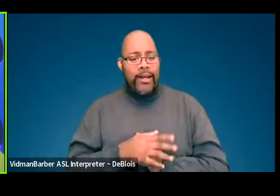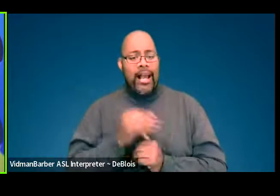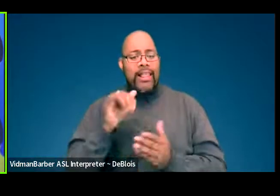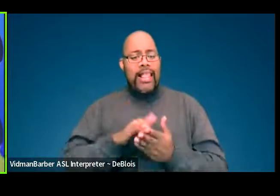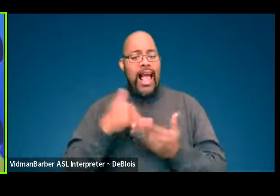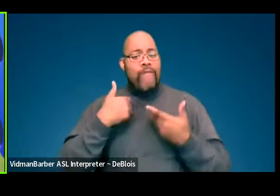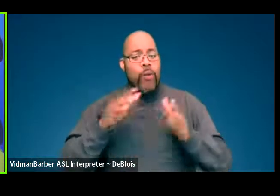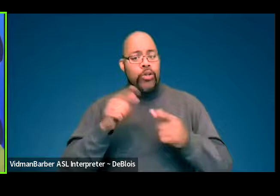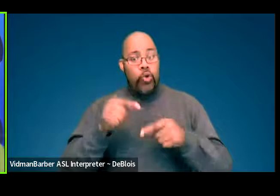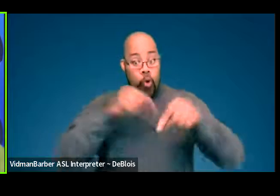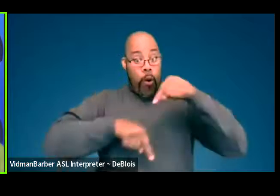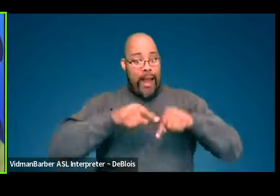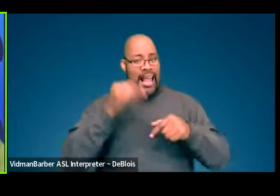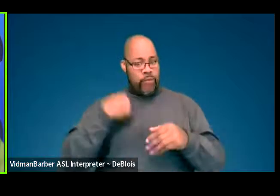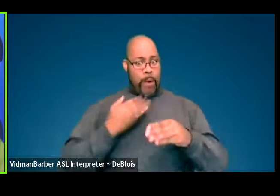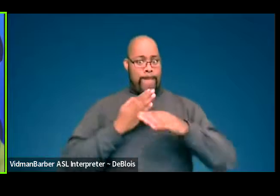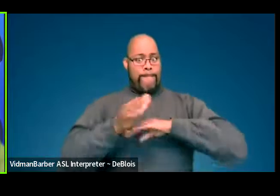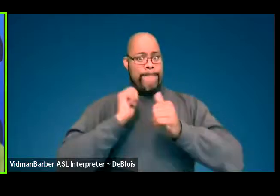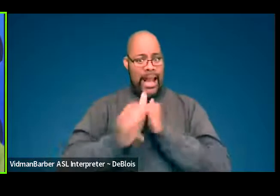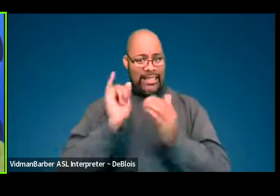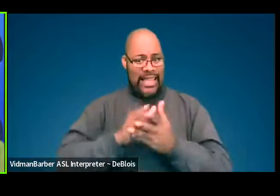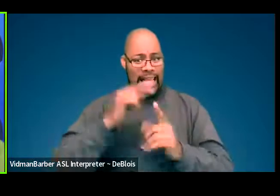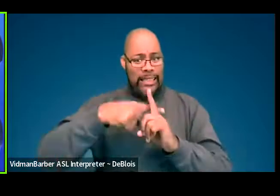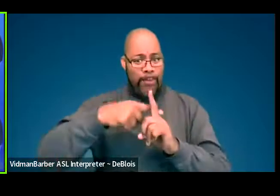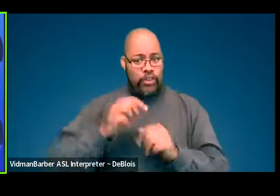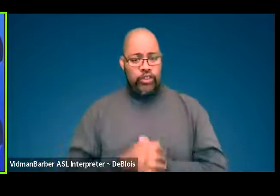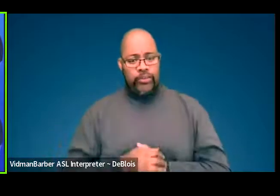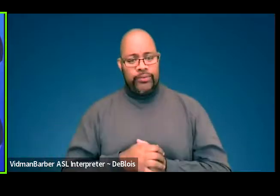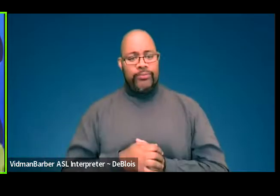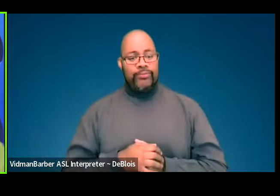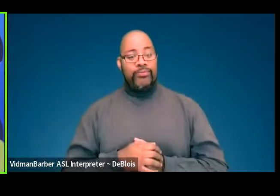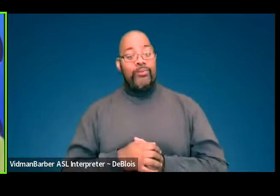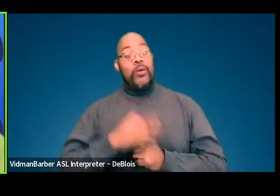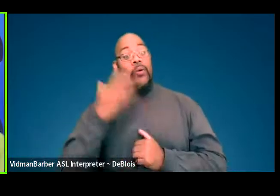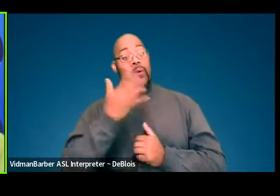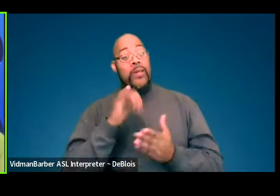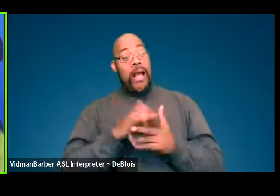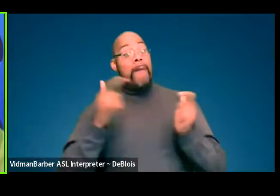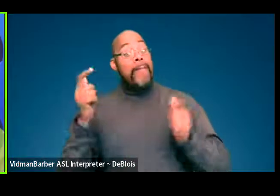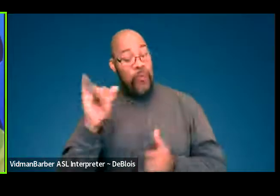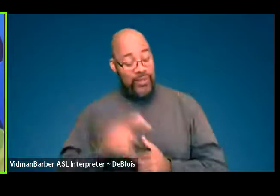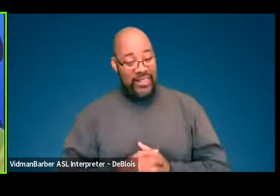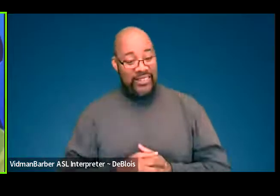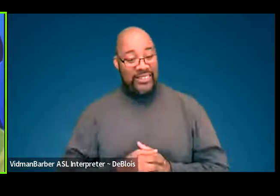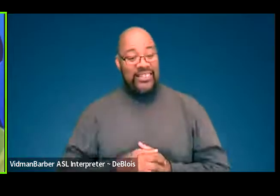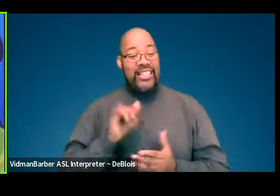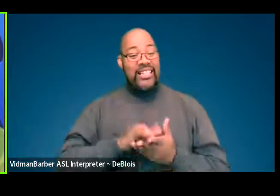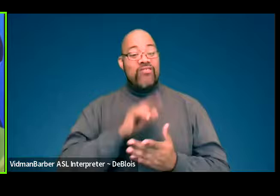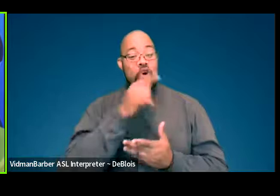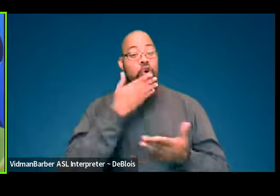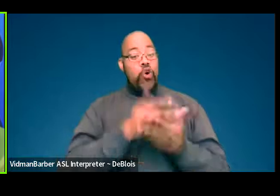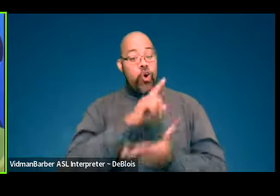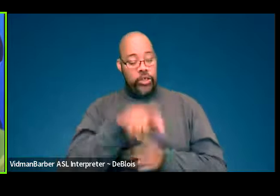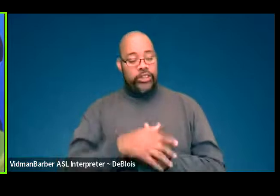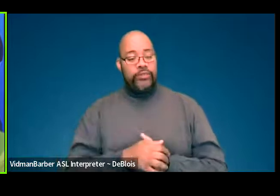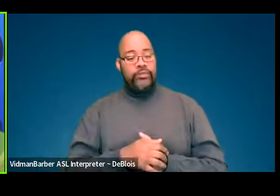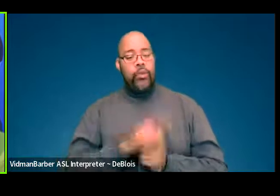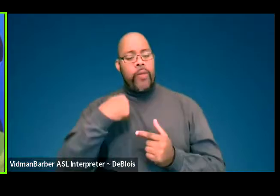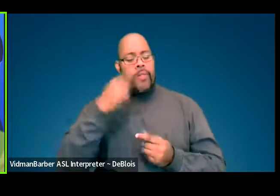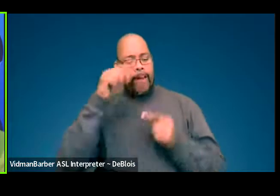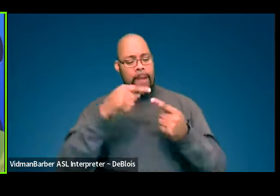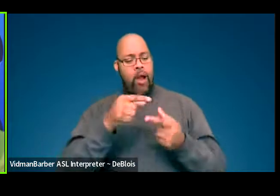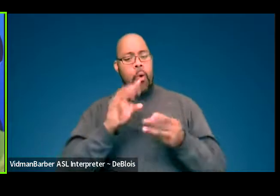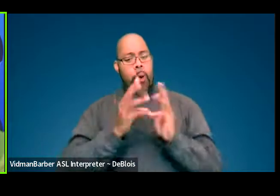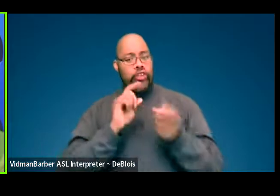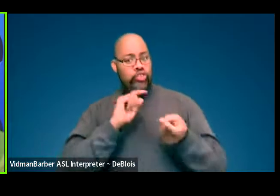there a way to reverse it once we have passed it? Ooh, this is a big one. So this is a really good question. When we're thinking about